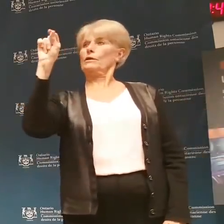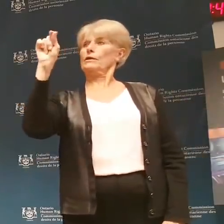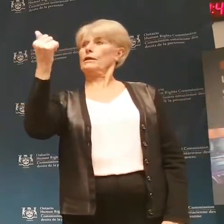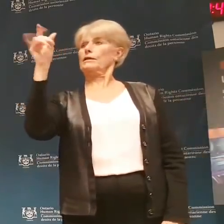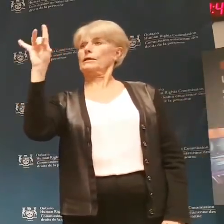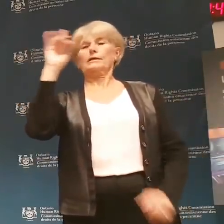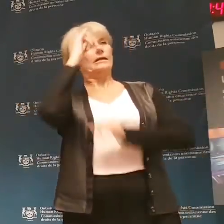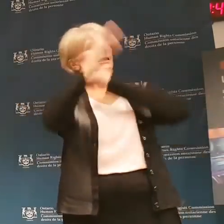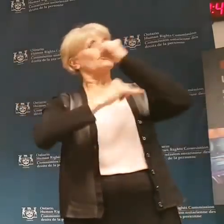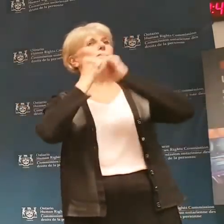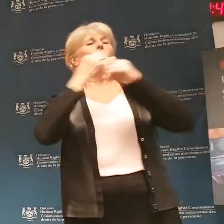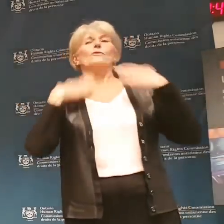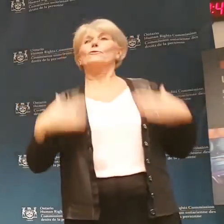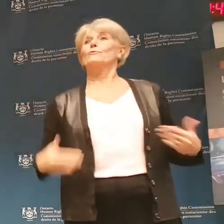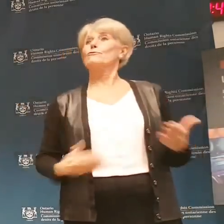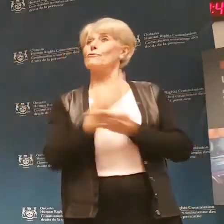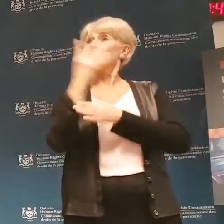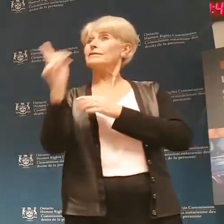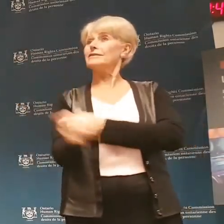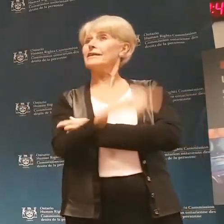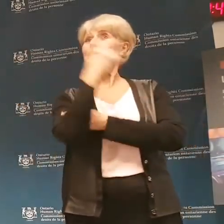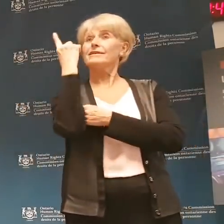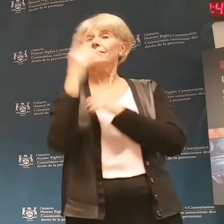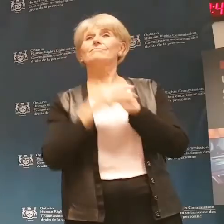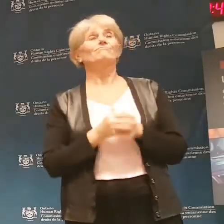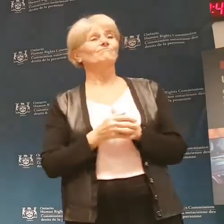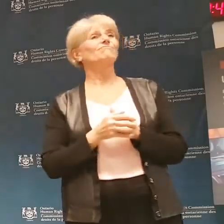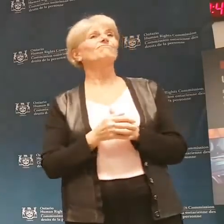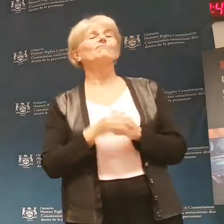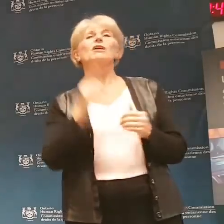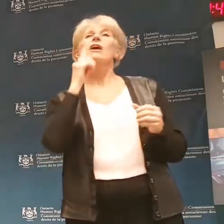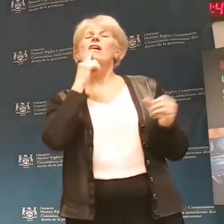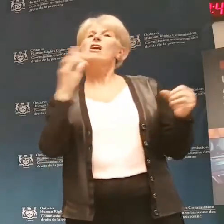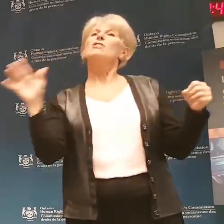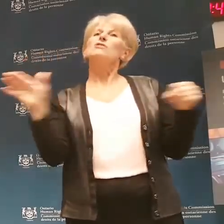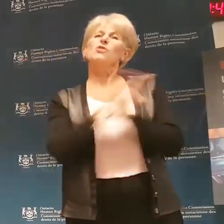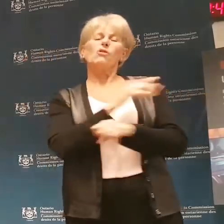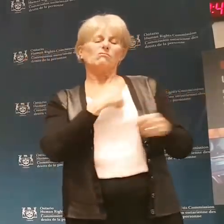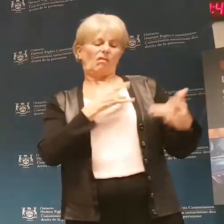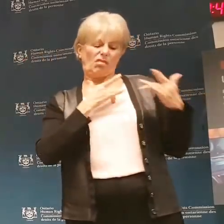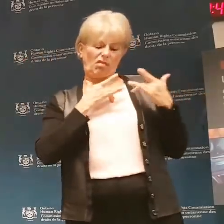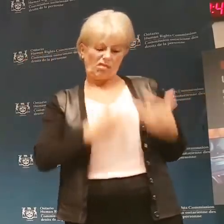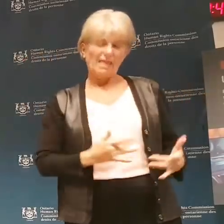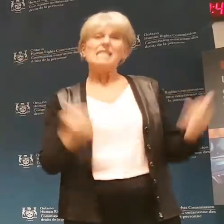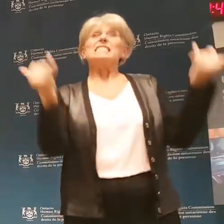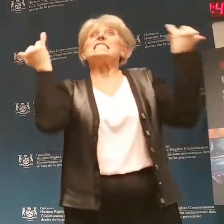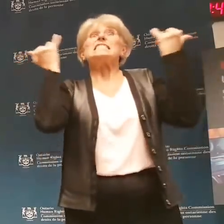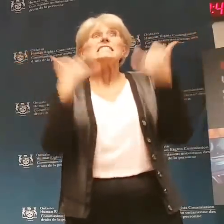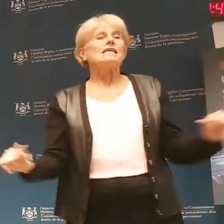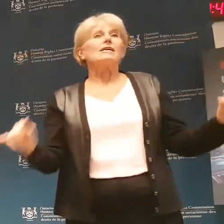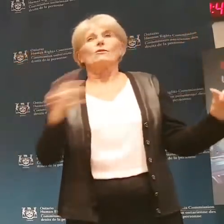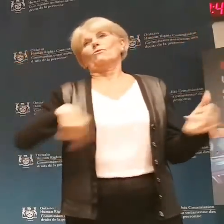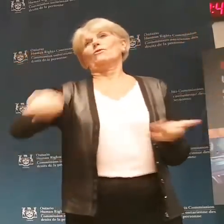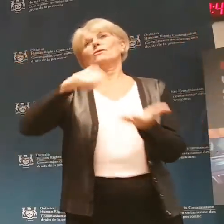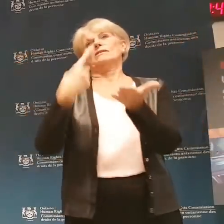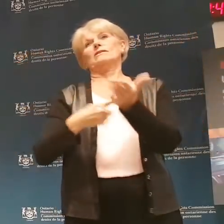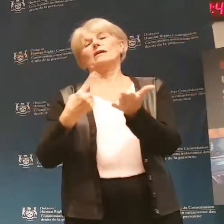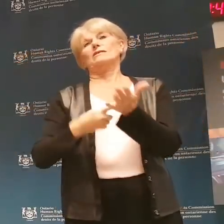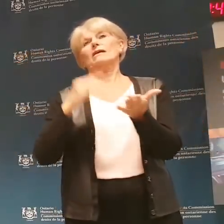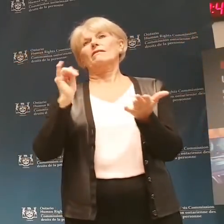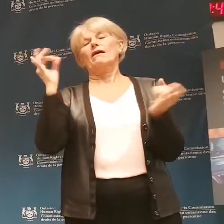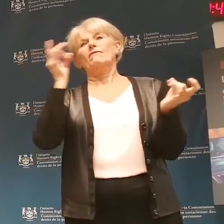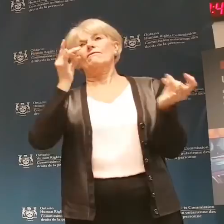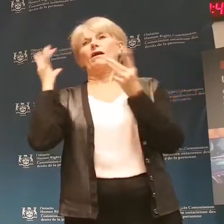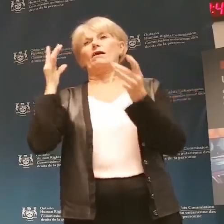2018, International Human Rights Day, it is totally disheartening that we are still discussing the violence